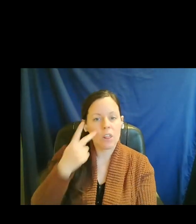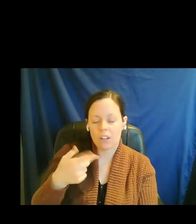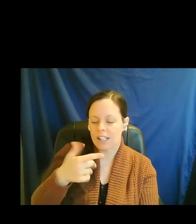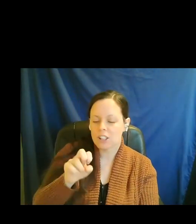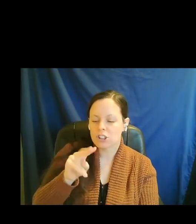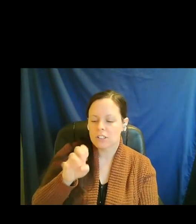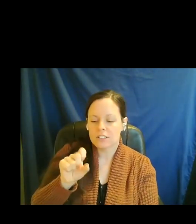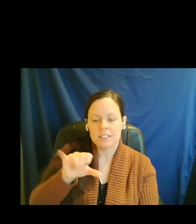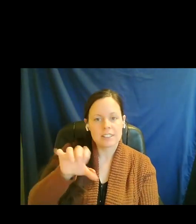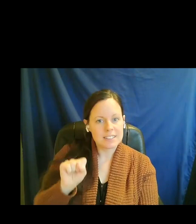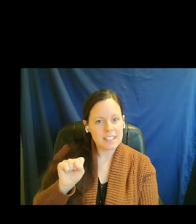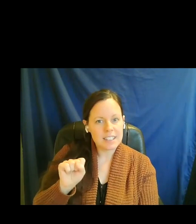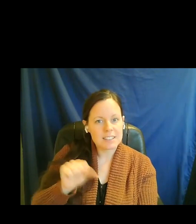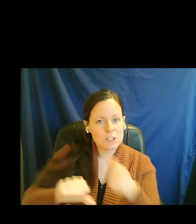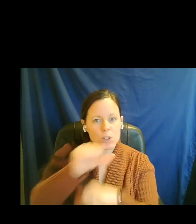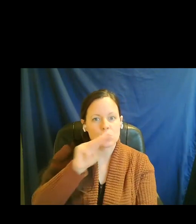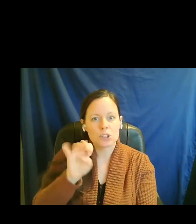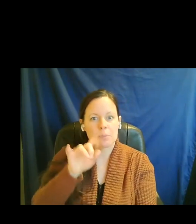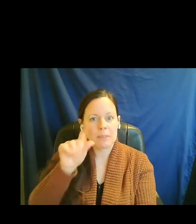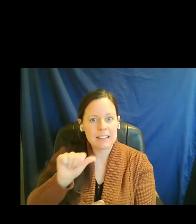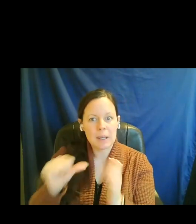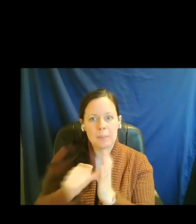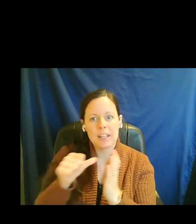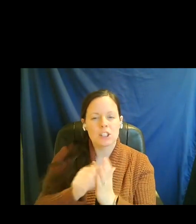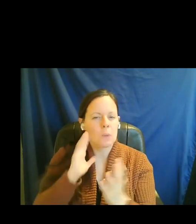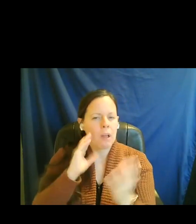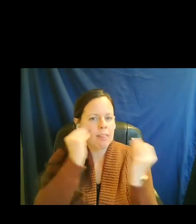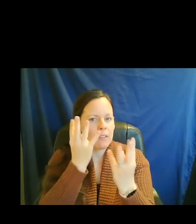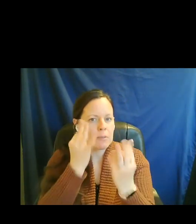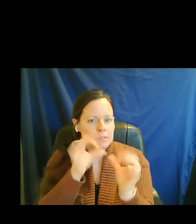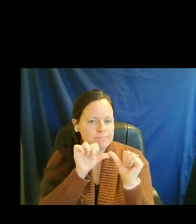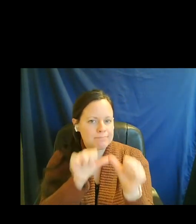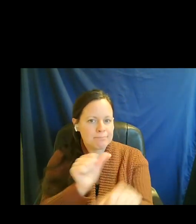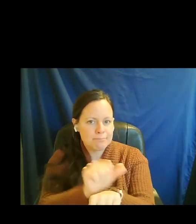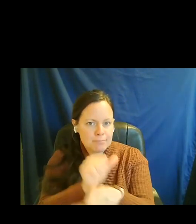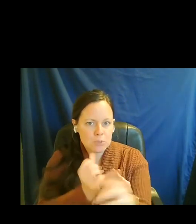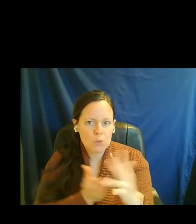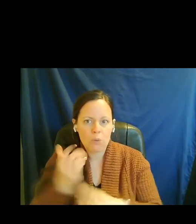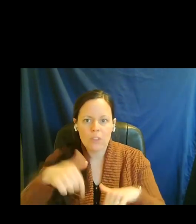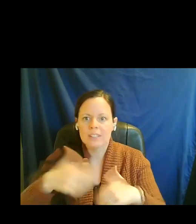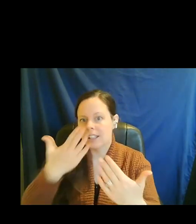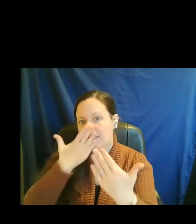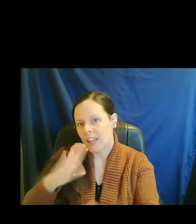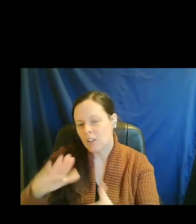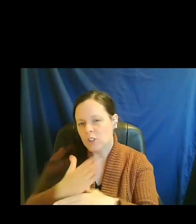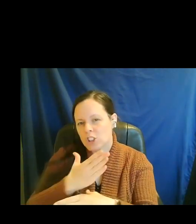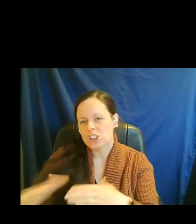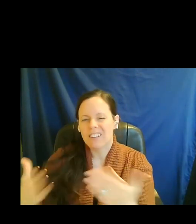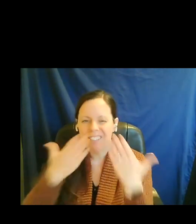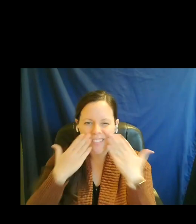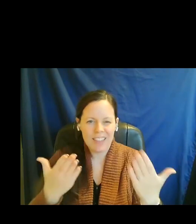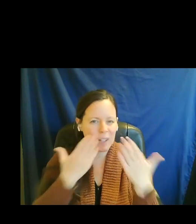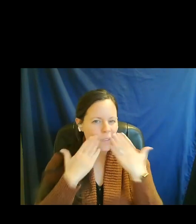pages, giving some updates as he continues to work and go through this. And we're grateful for your sharing. So thank you. And